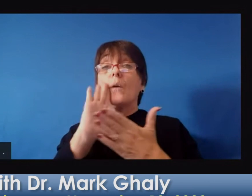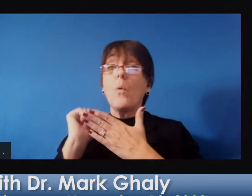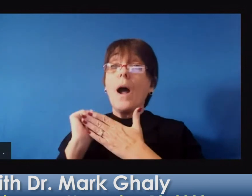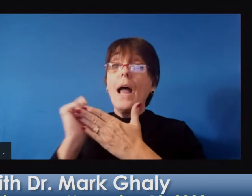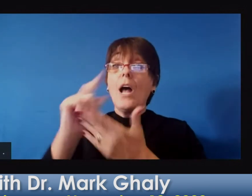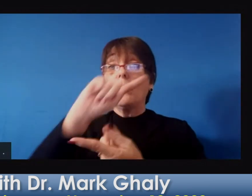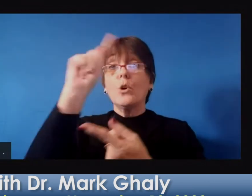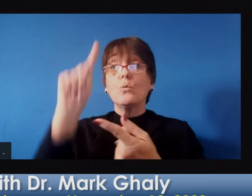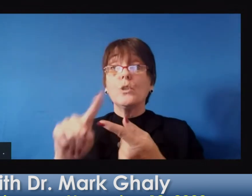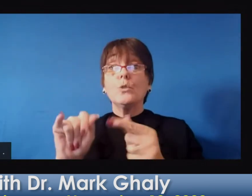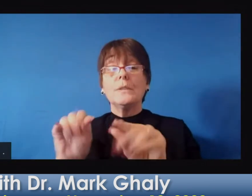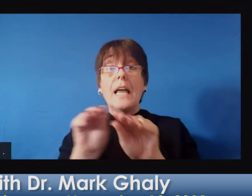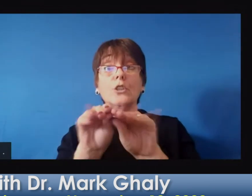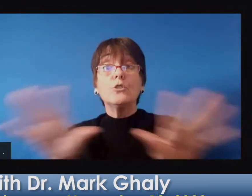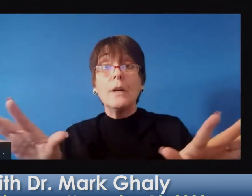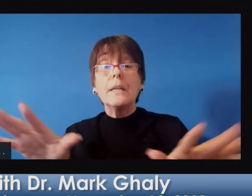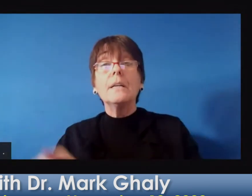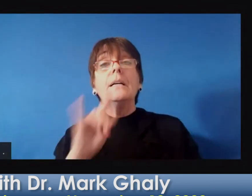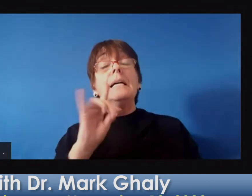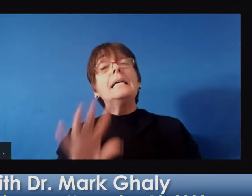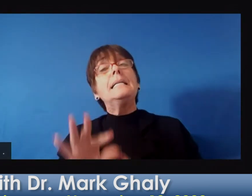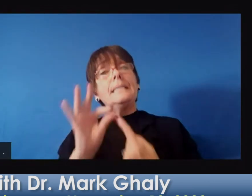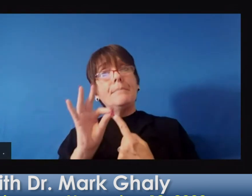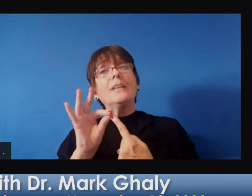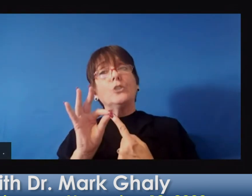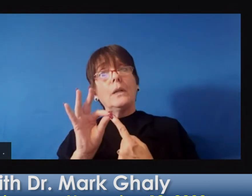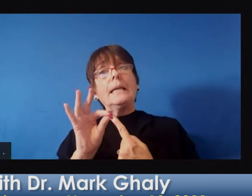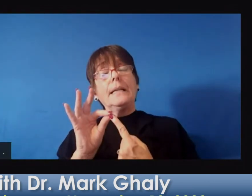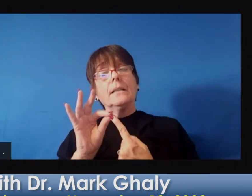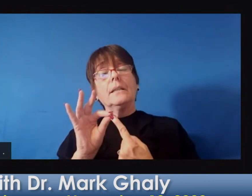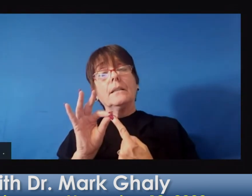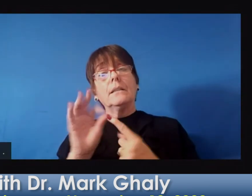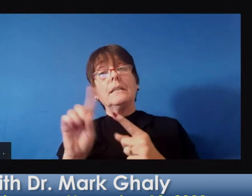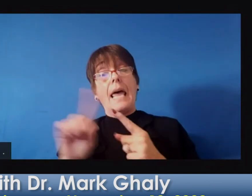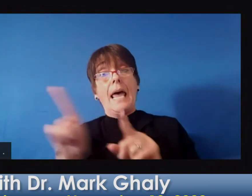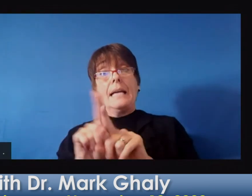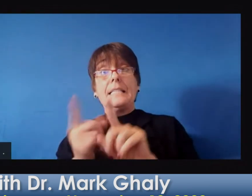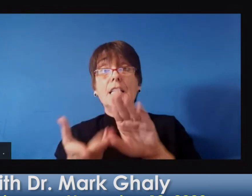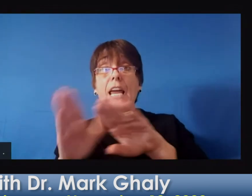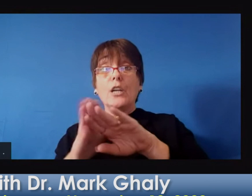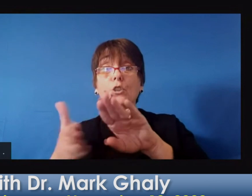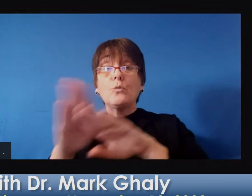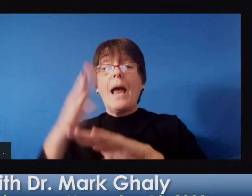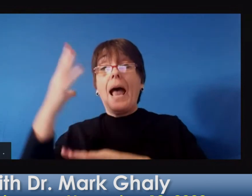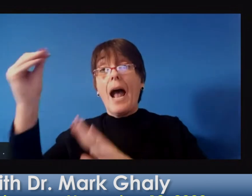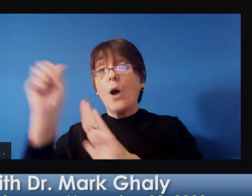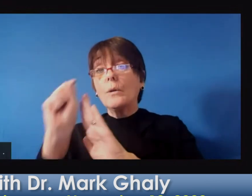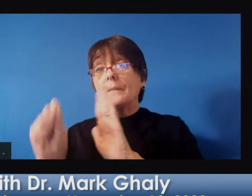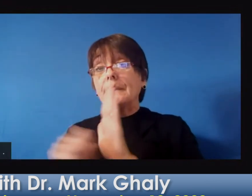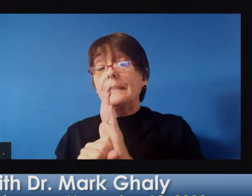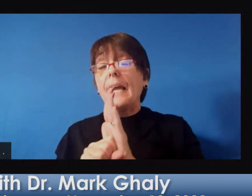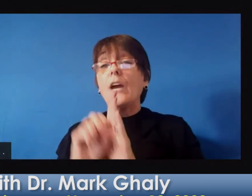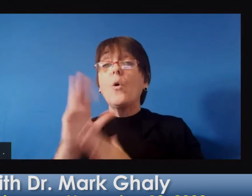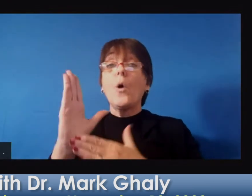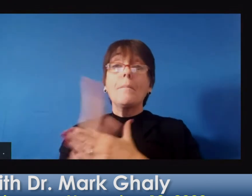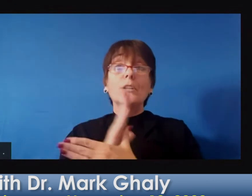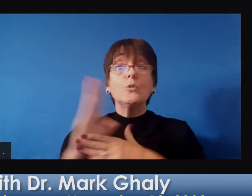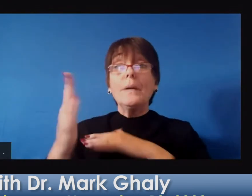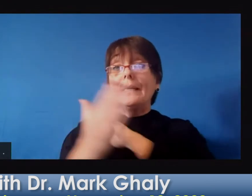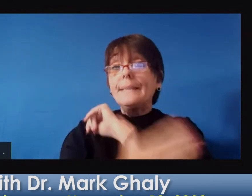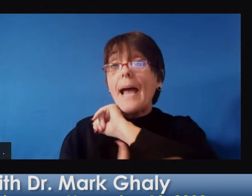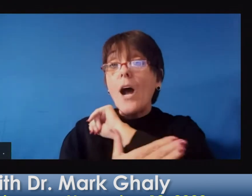reduce transmission, especially as increase out of state and even between counties